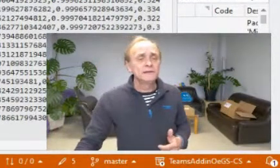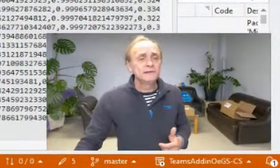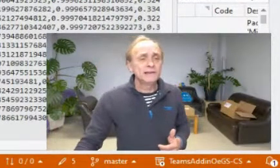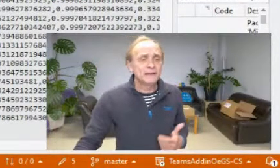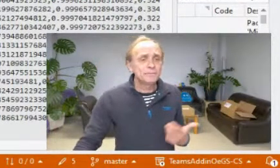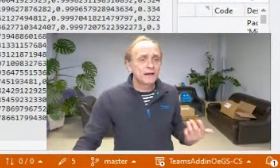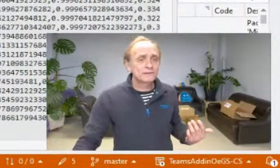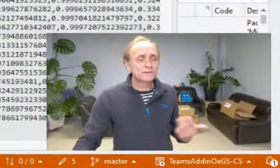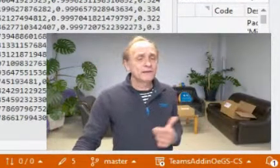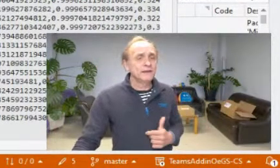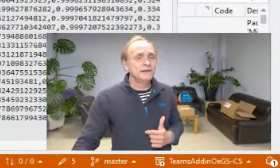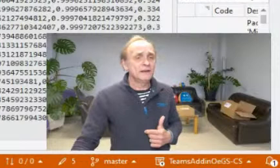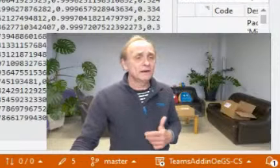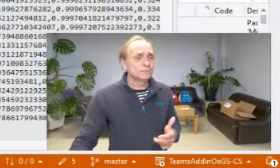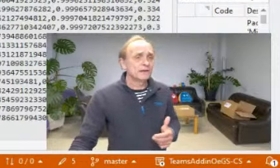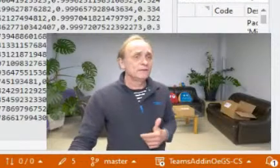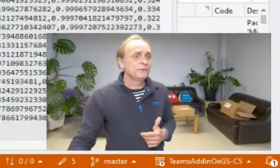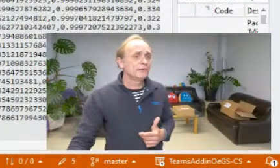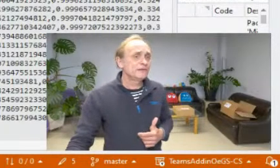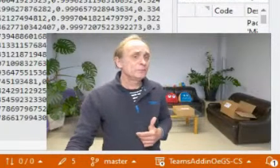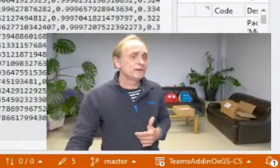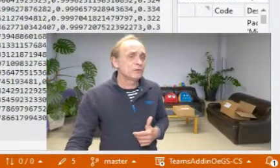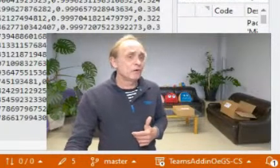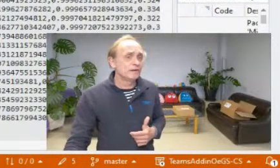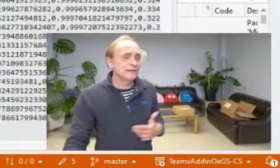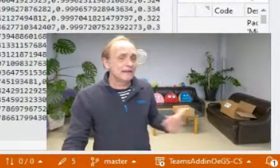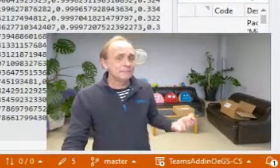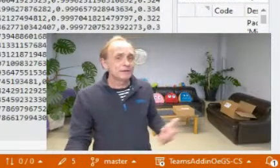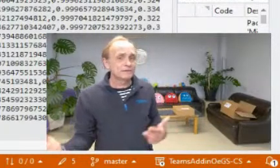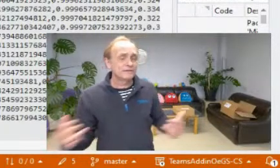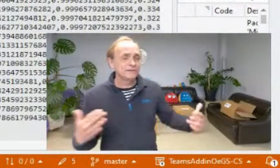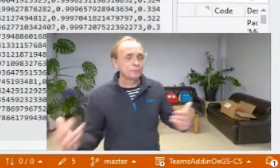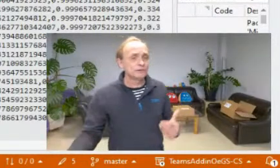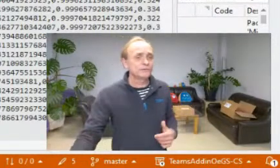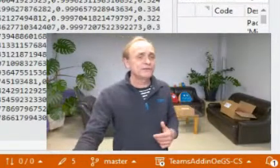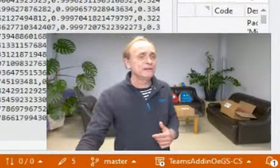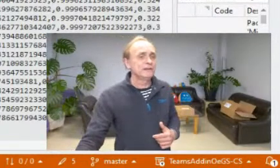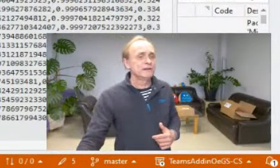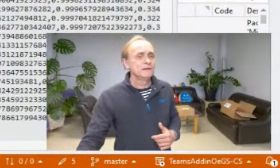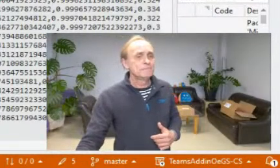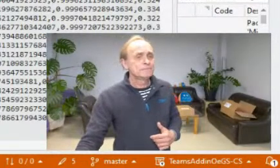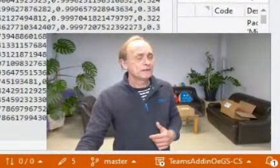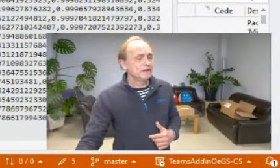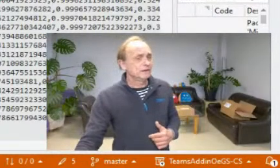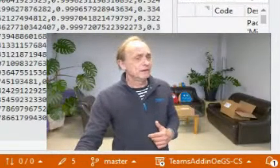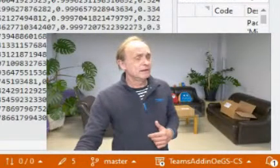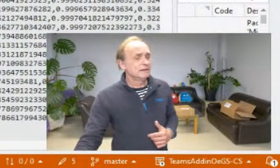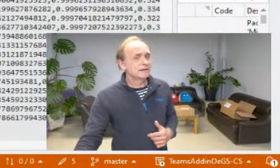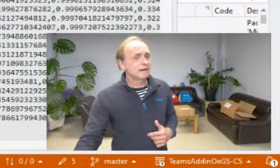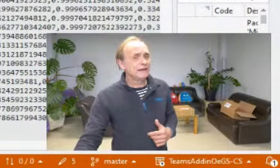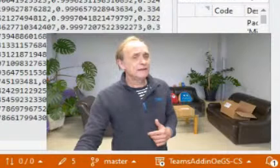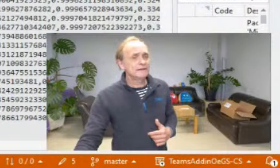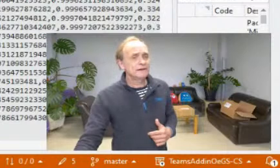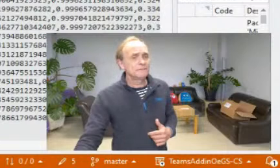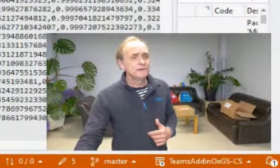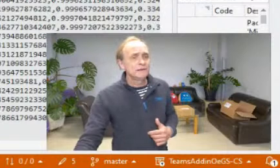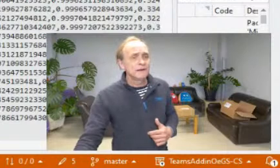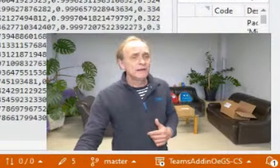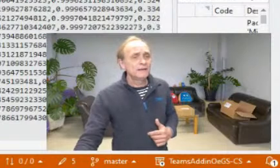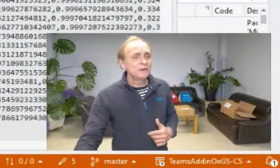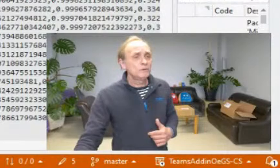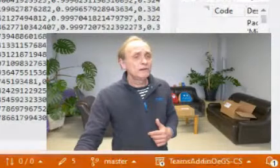all the landmarks in there. And the first is we are drawing the landmarks. This is what you see in the client